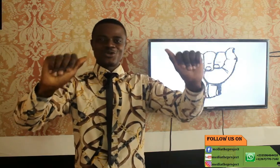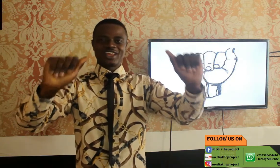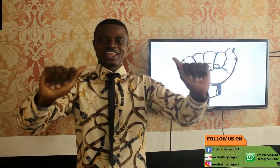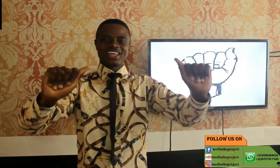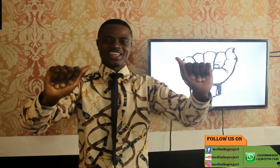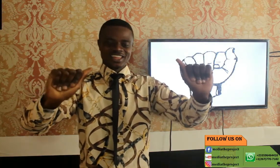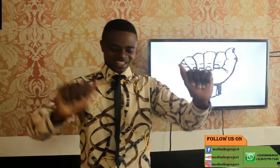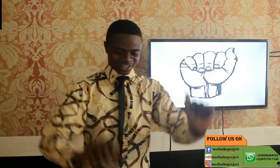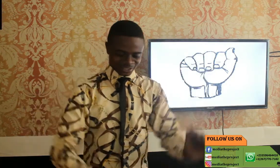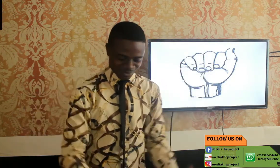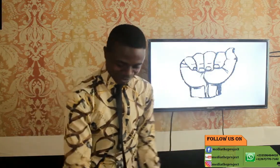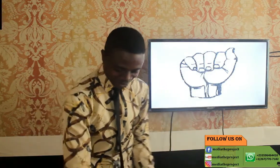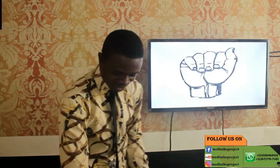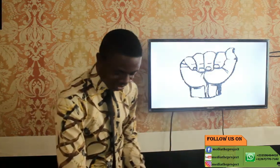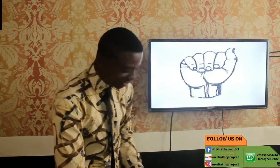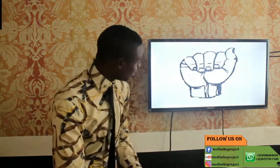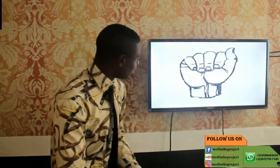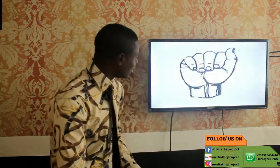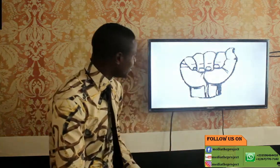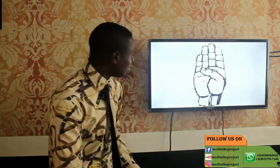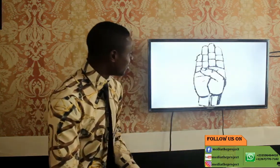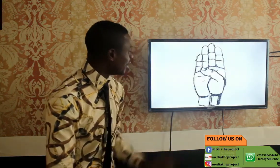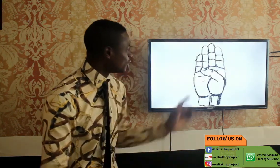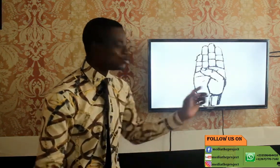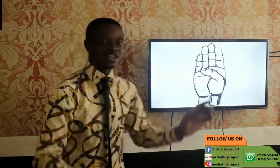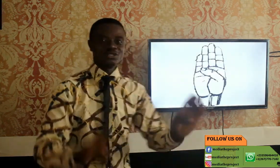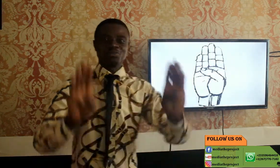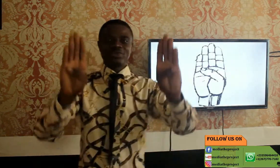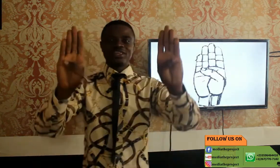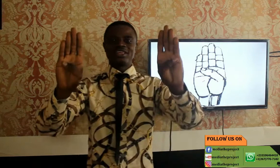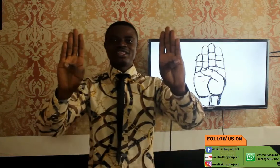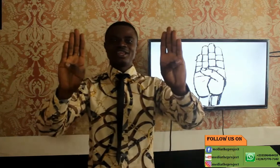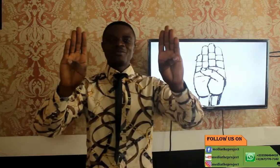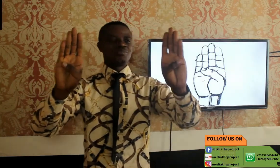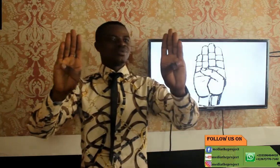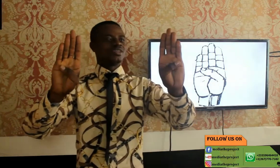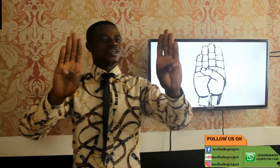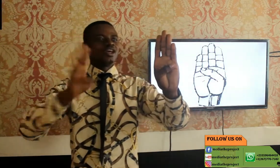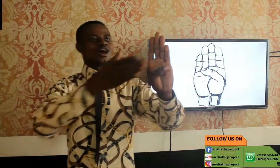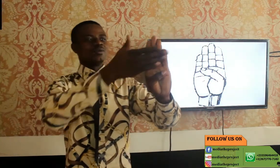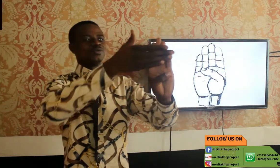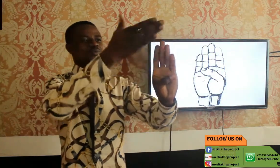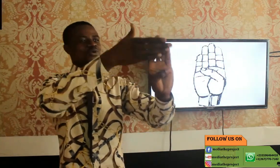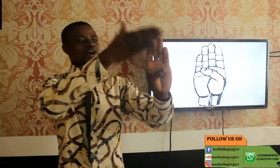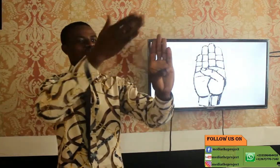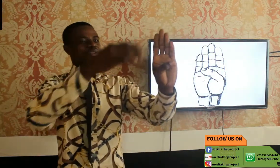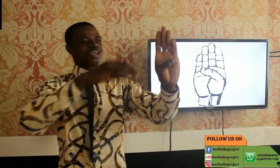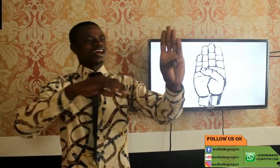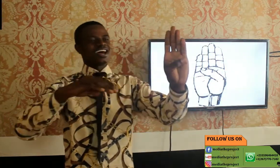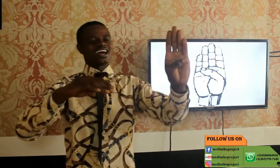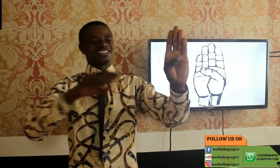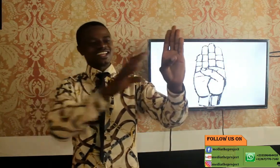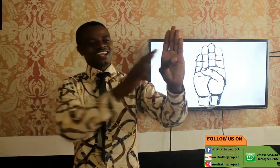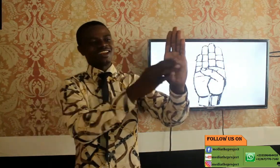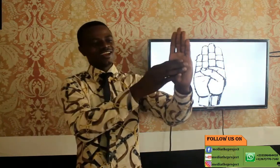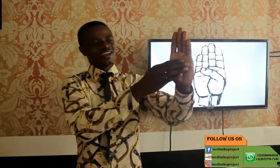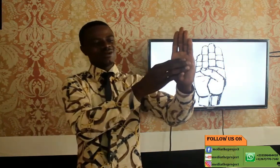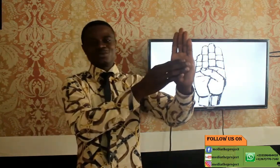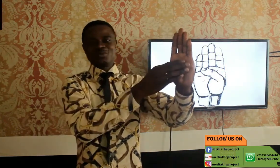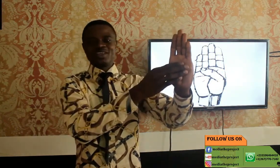good. A. Let's move on. The next one is B. B. You put up the other hands and then you